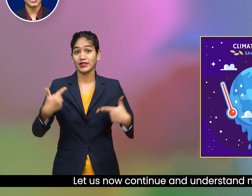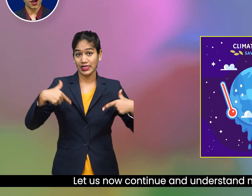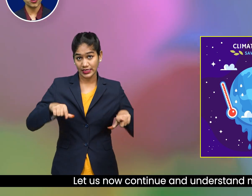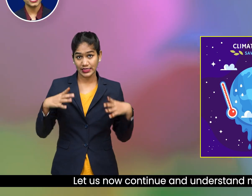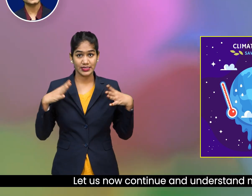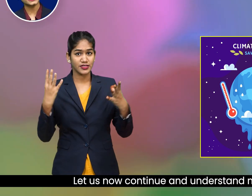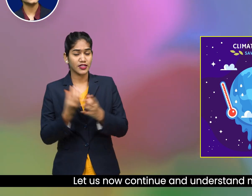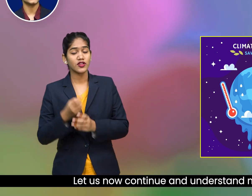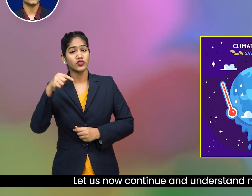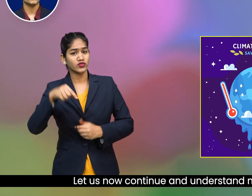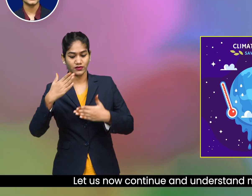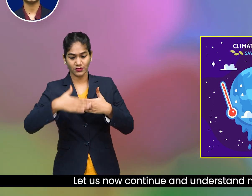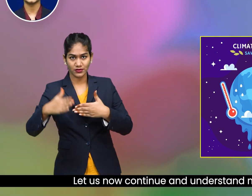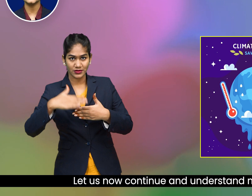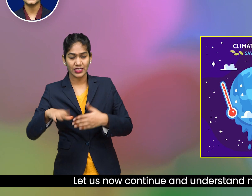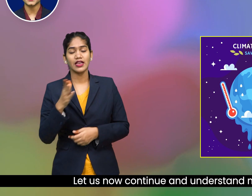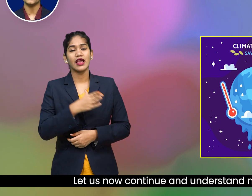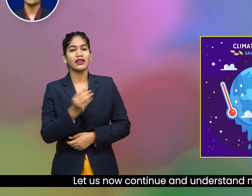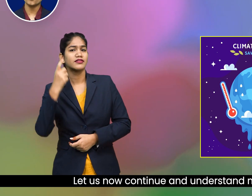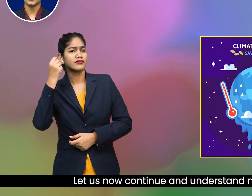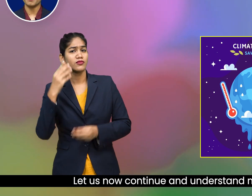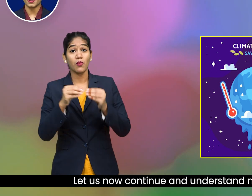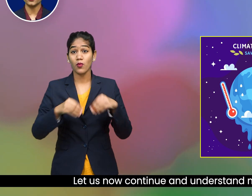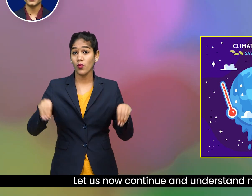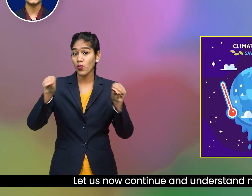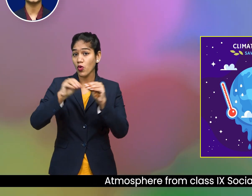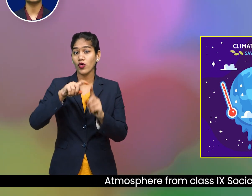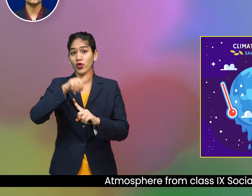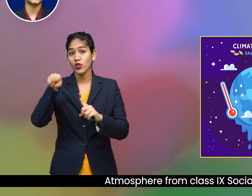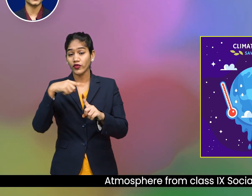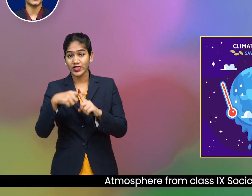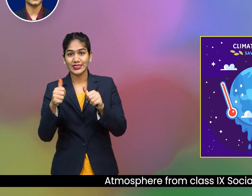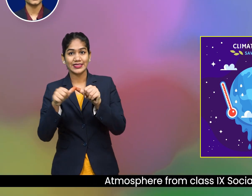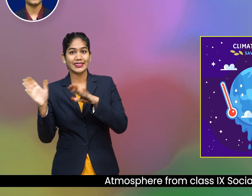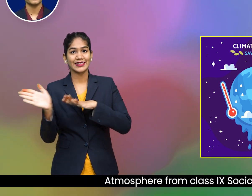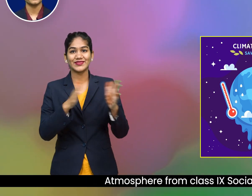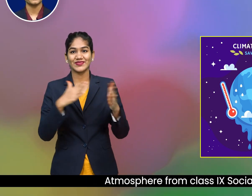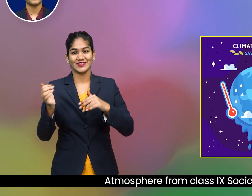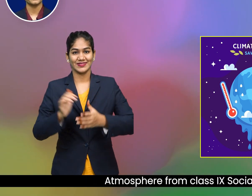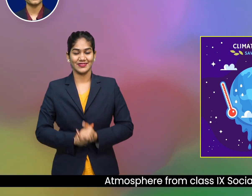Let us now continue and understand more about the atmosphere.